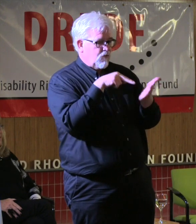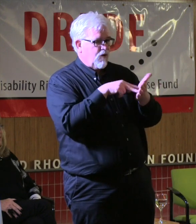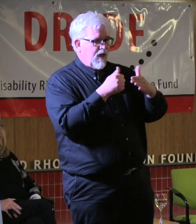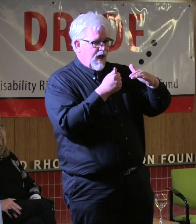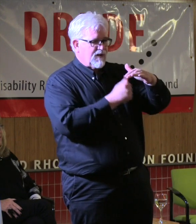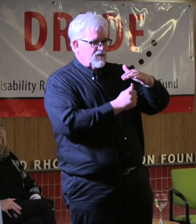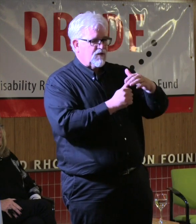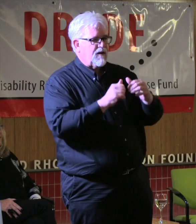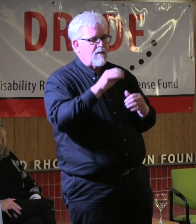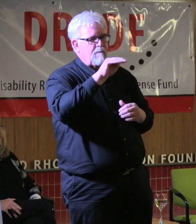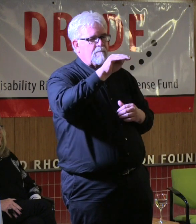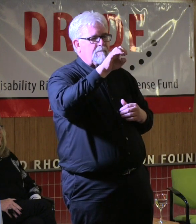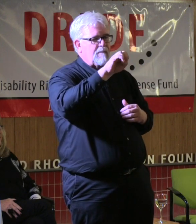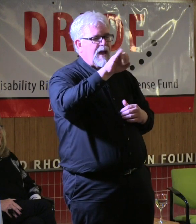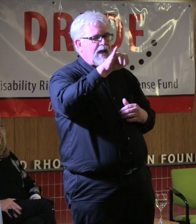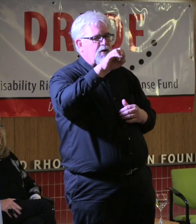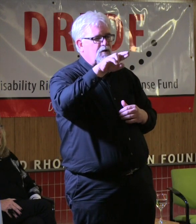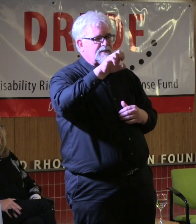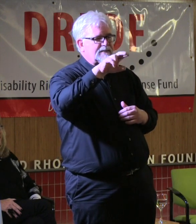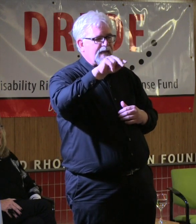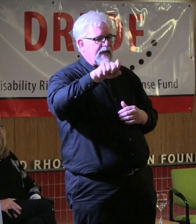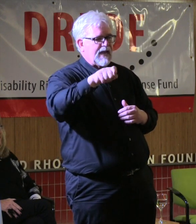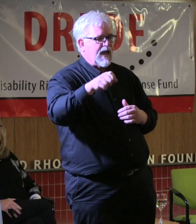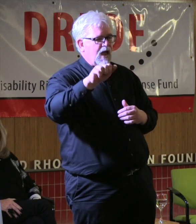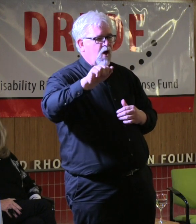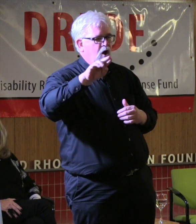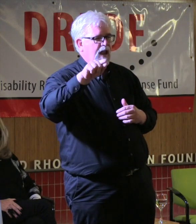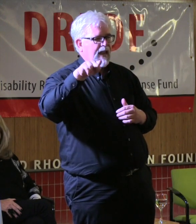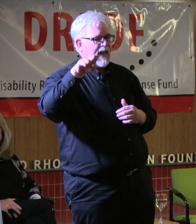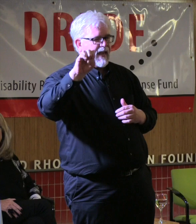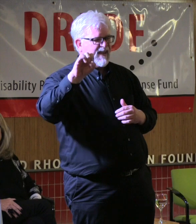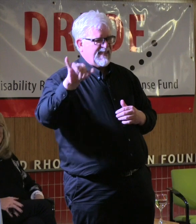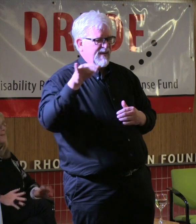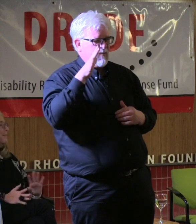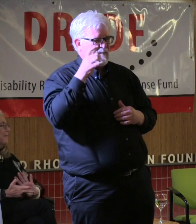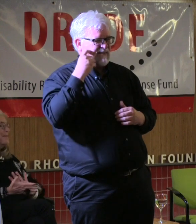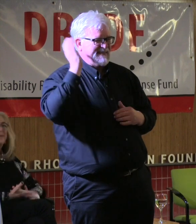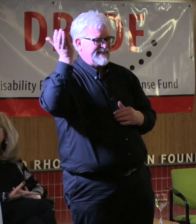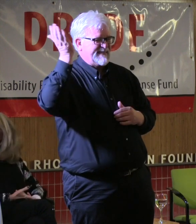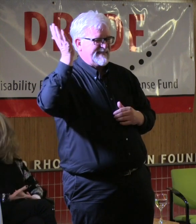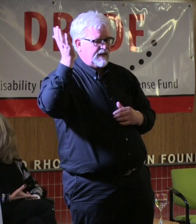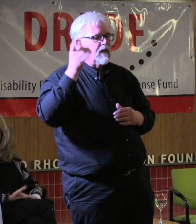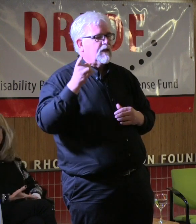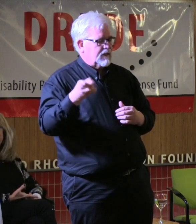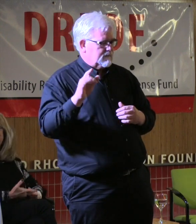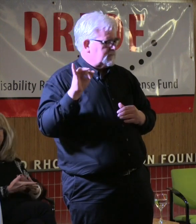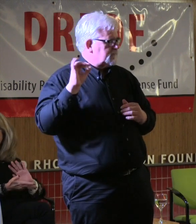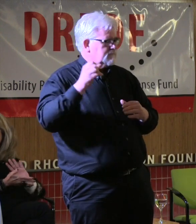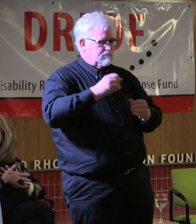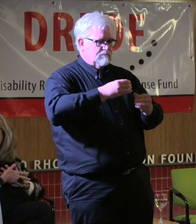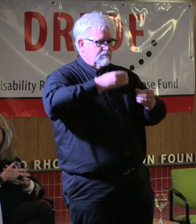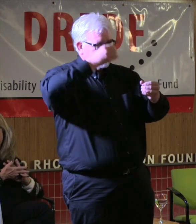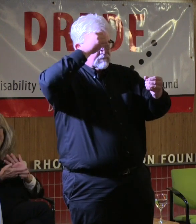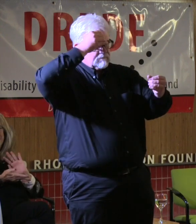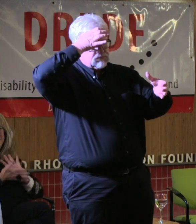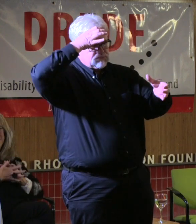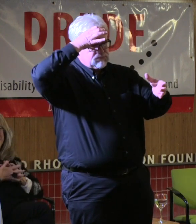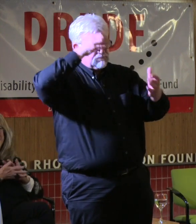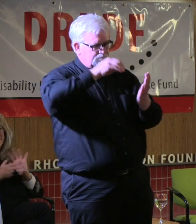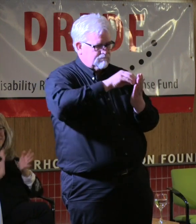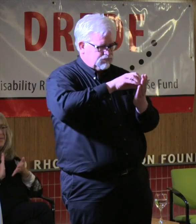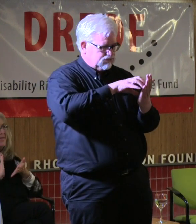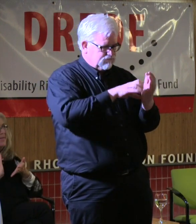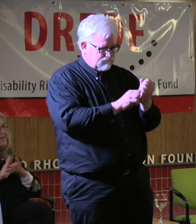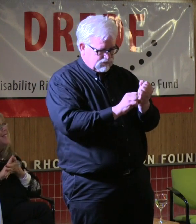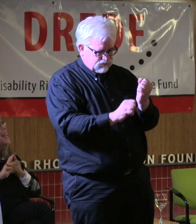under Myerson, comma, Arlene, and you will find all you need to know about the law dealing with